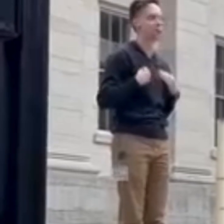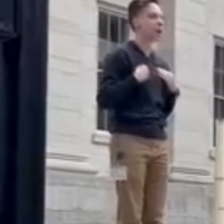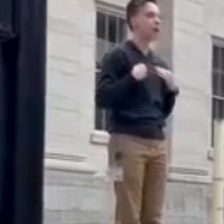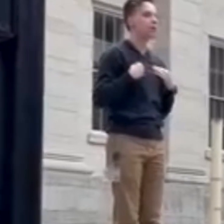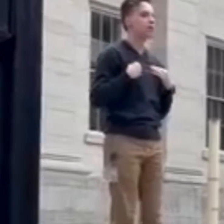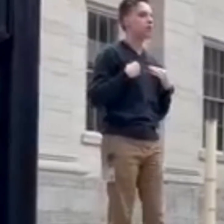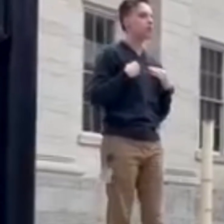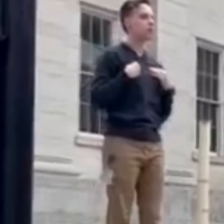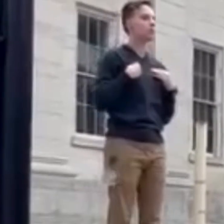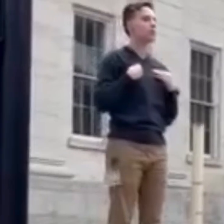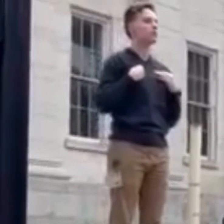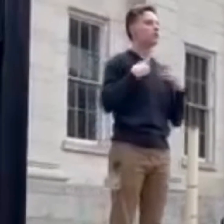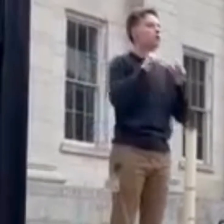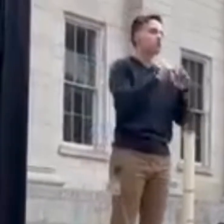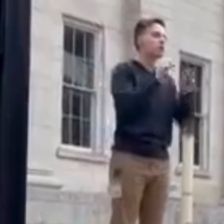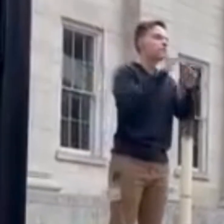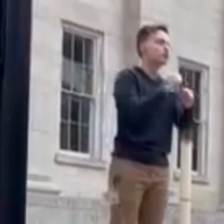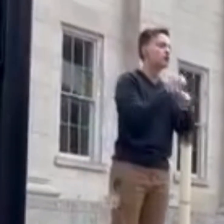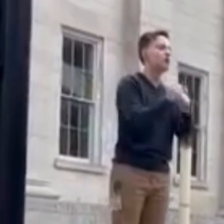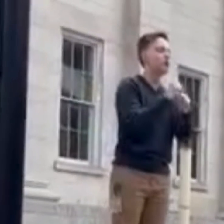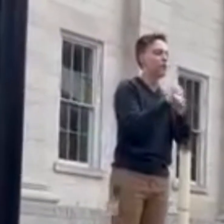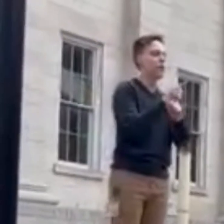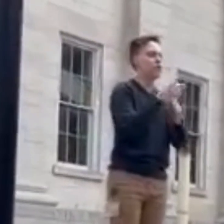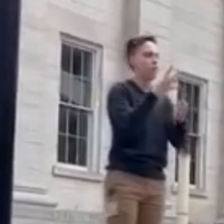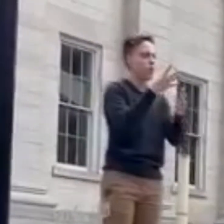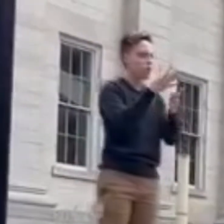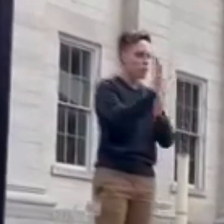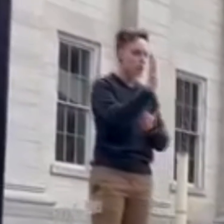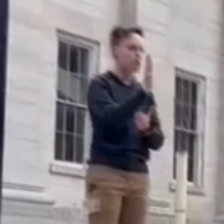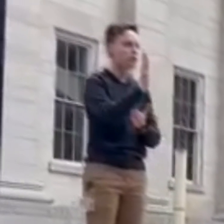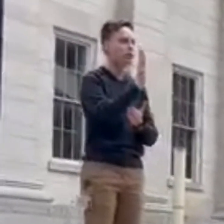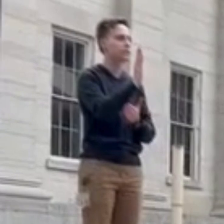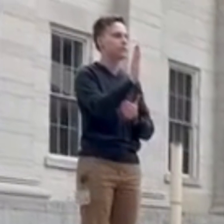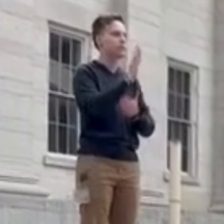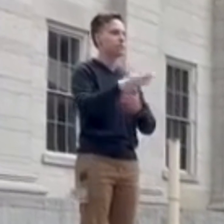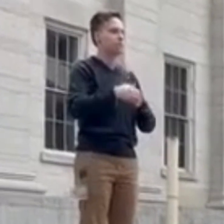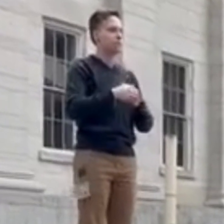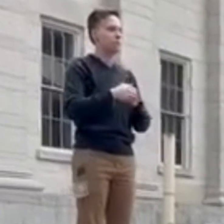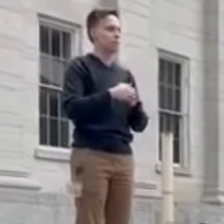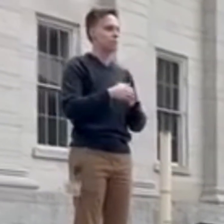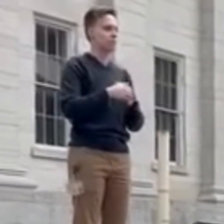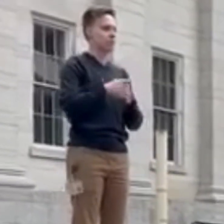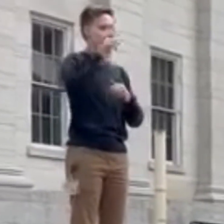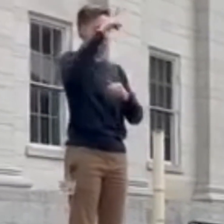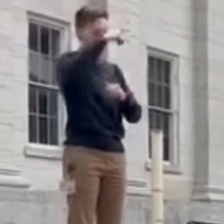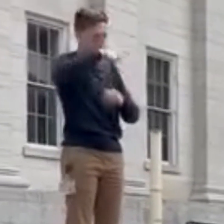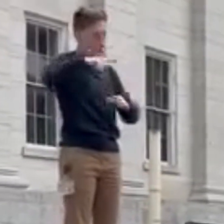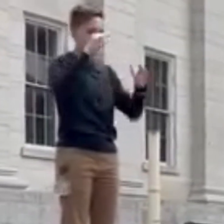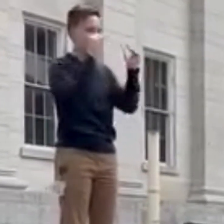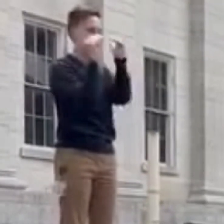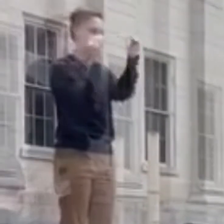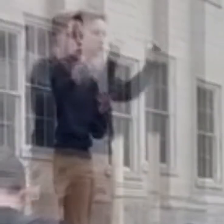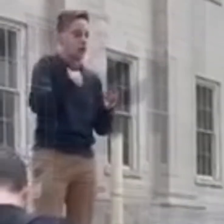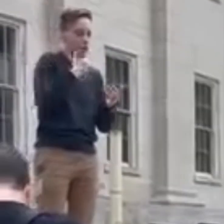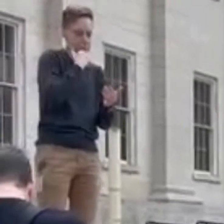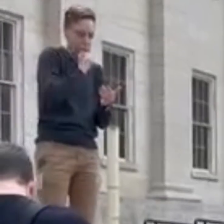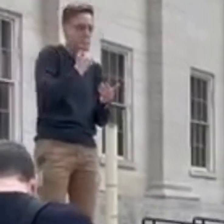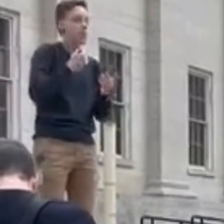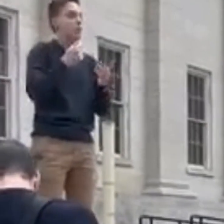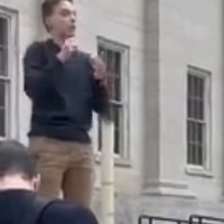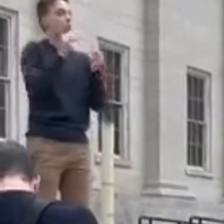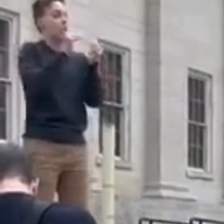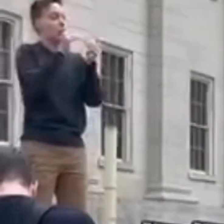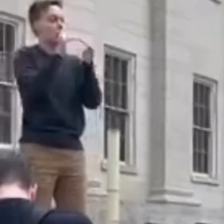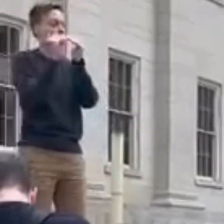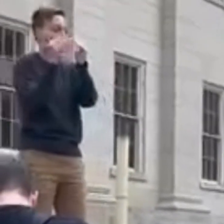is absolutely no civil rights that you don't deserve. We are equal. We are going to fight.